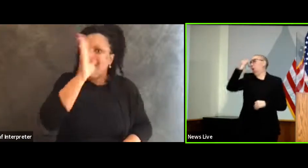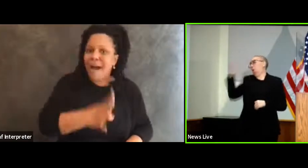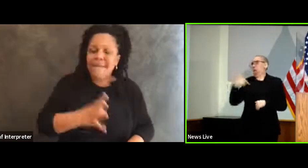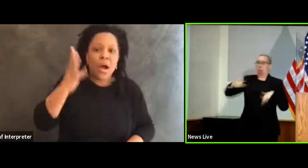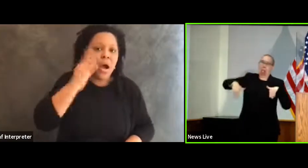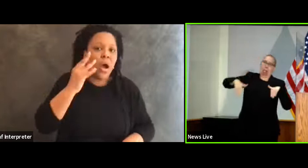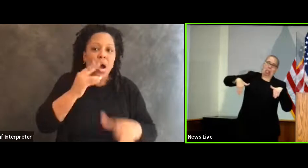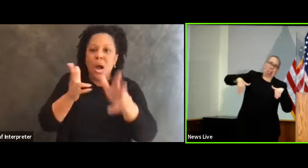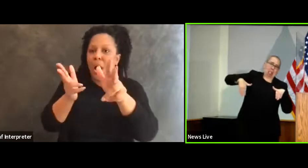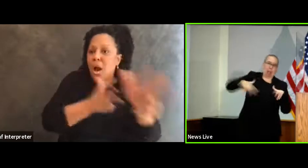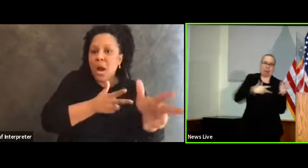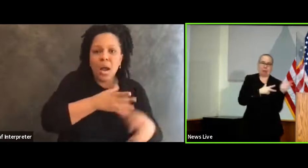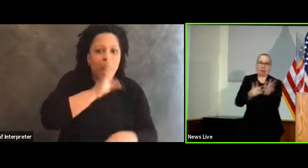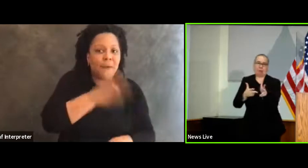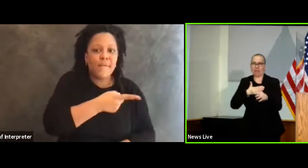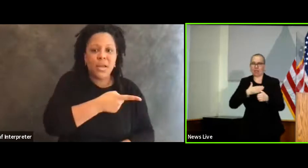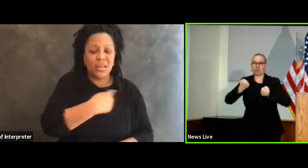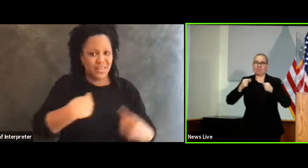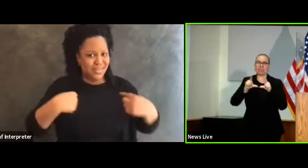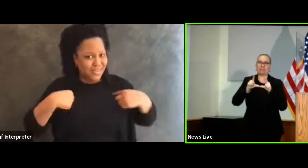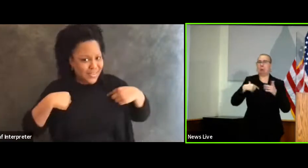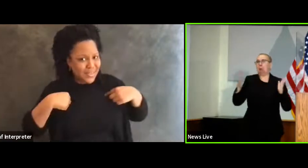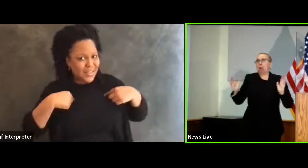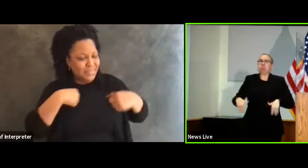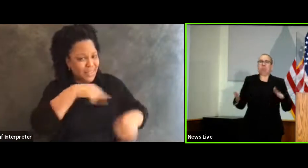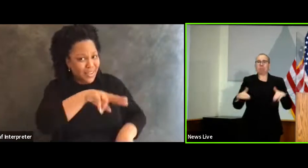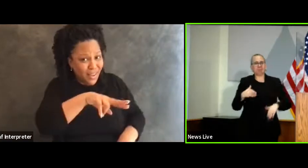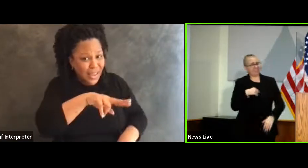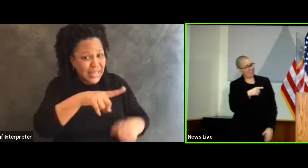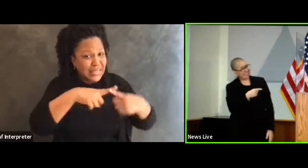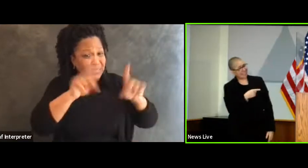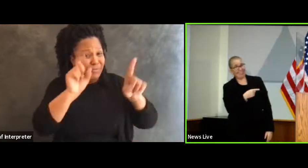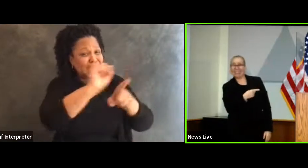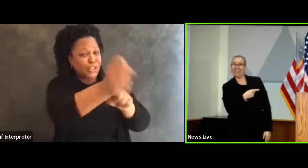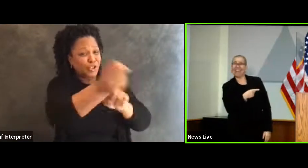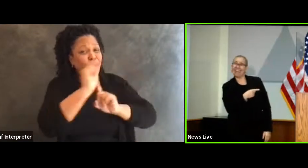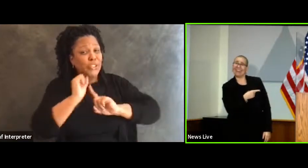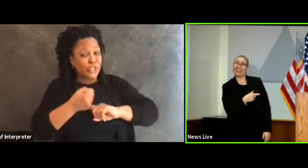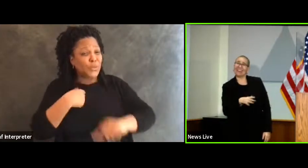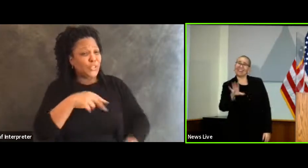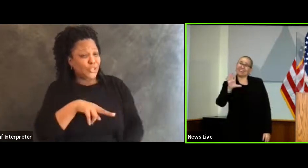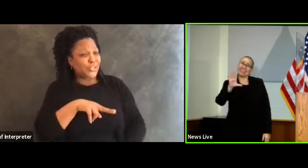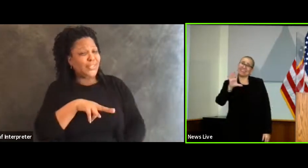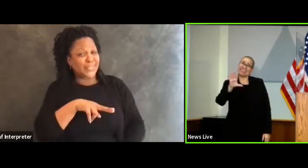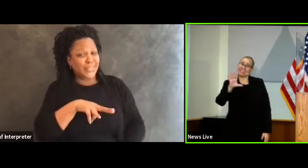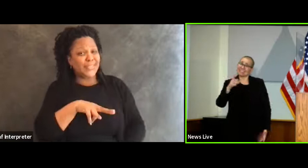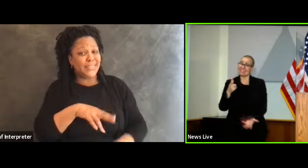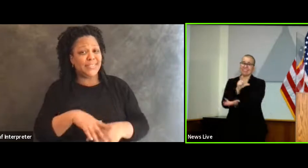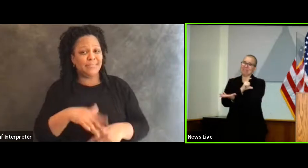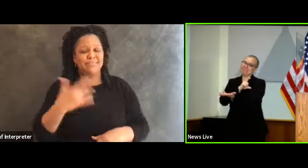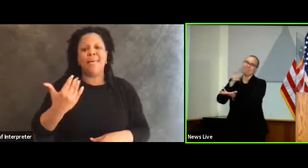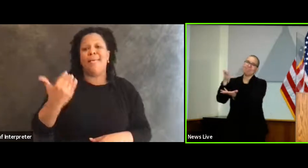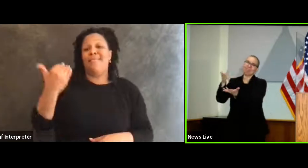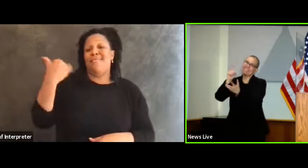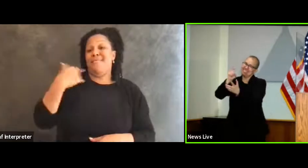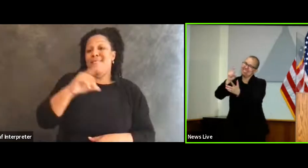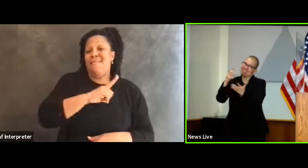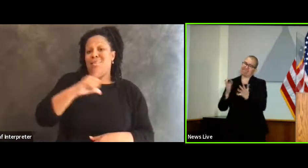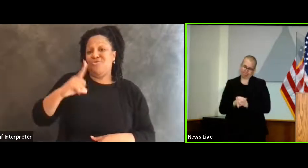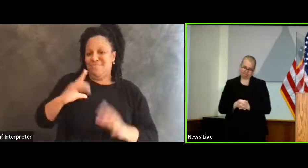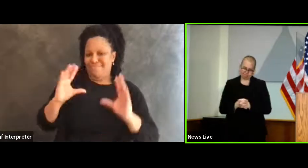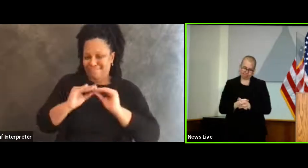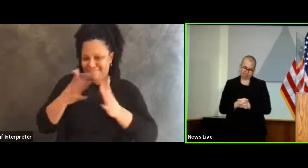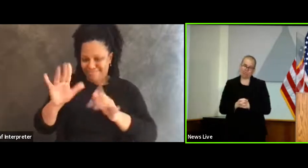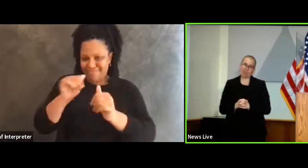And so following the passage of the Police Accountability Act during the special session in 2020, remember I said that the Senate has